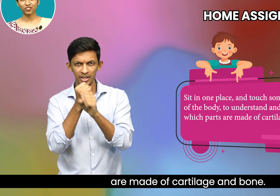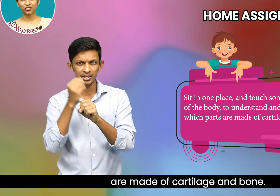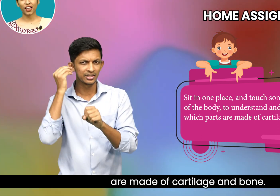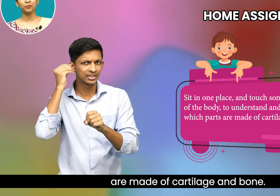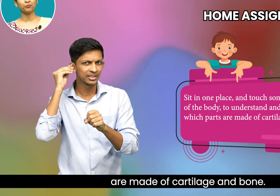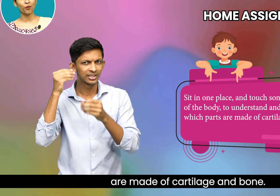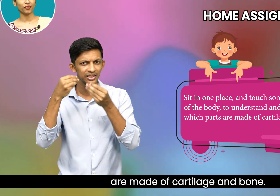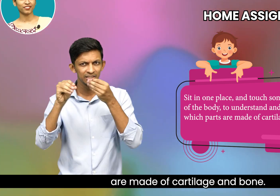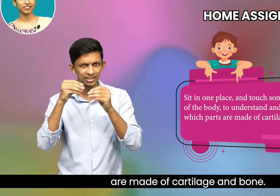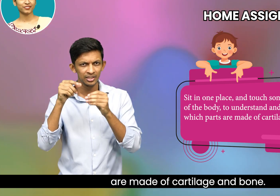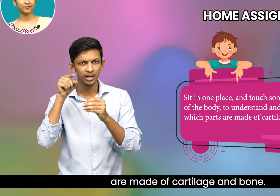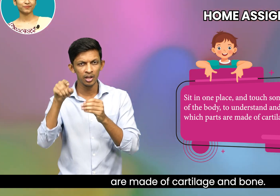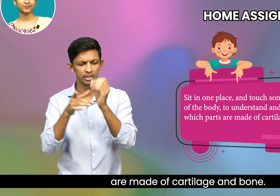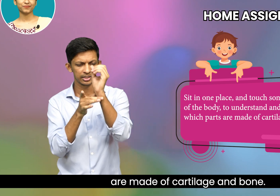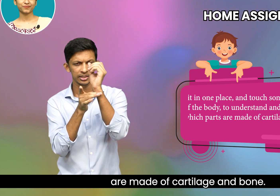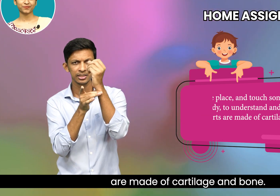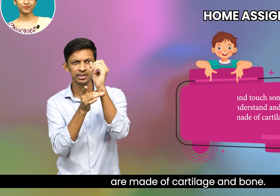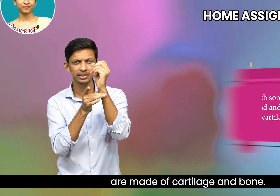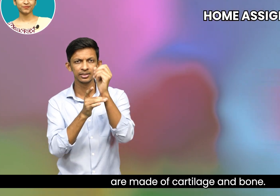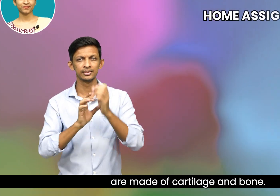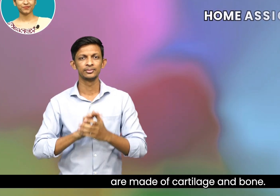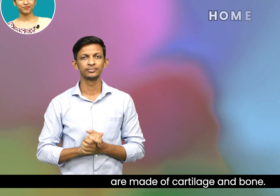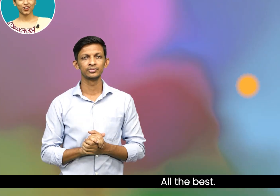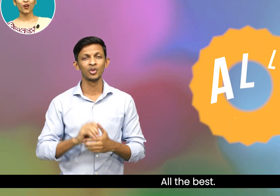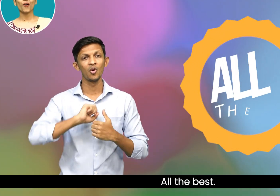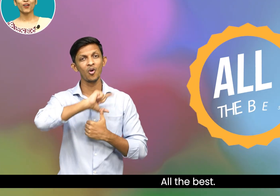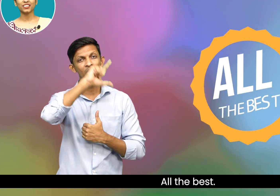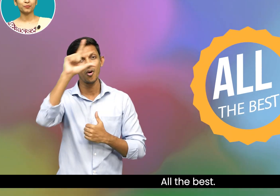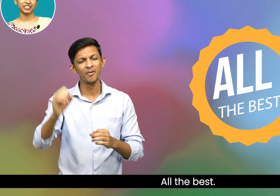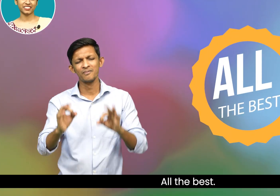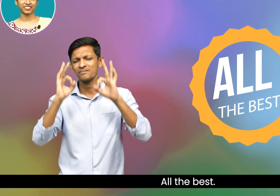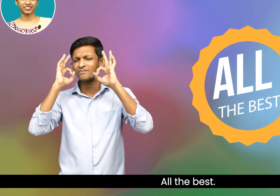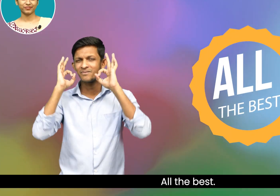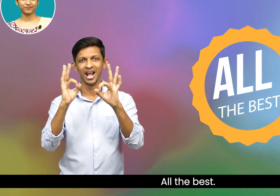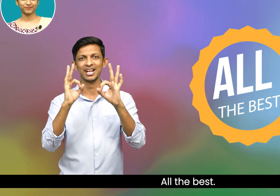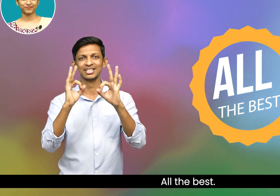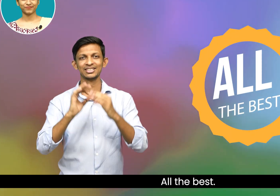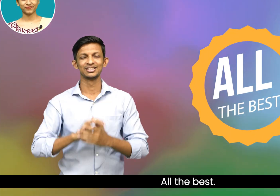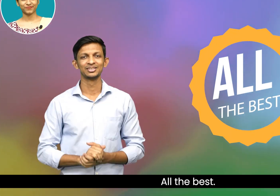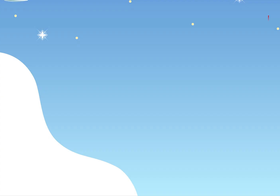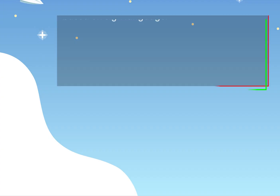cartilage and bone. All the best.